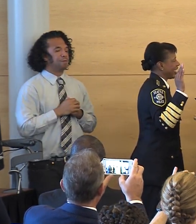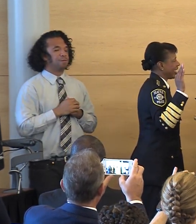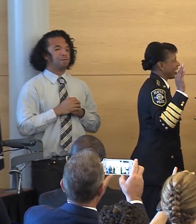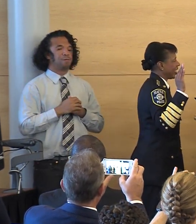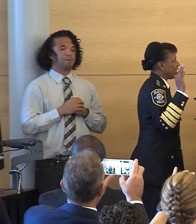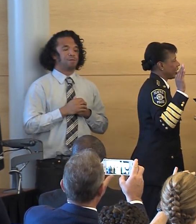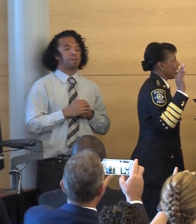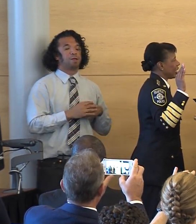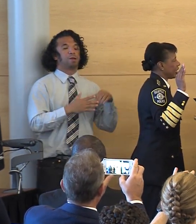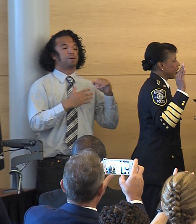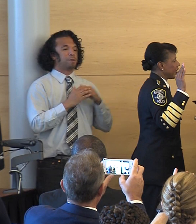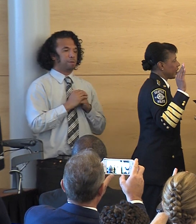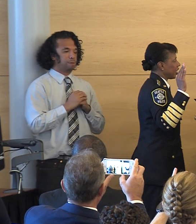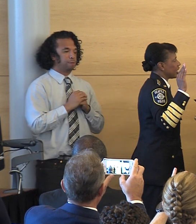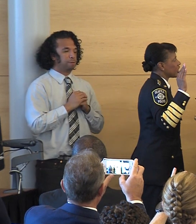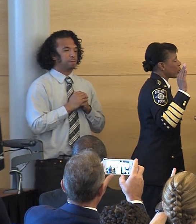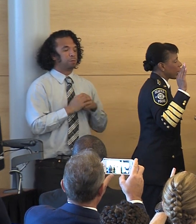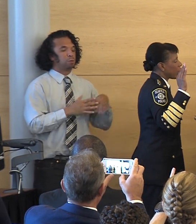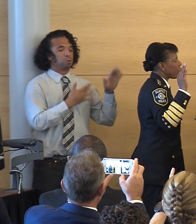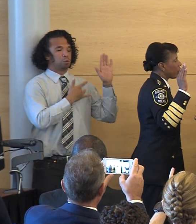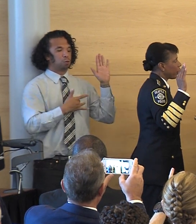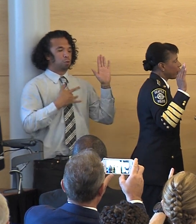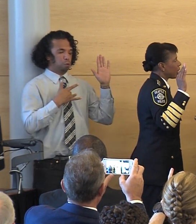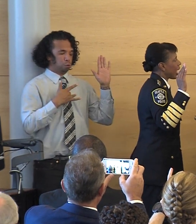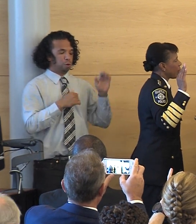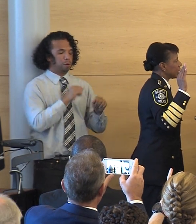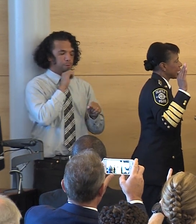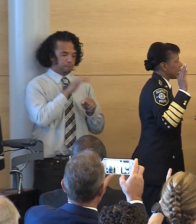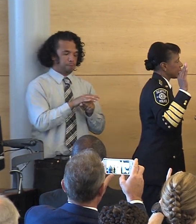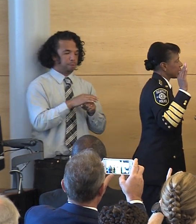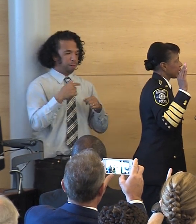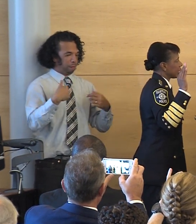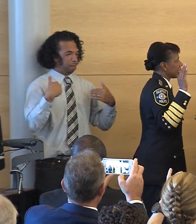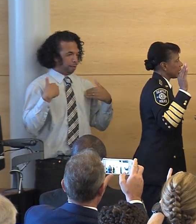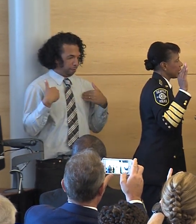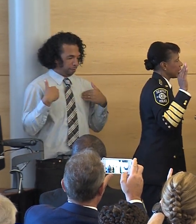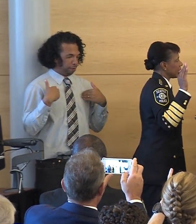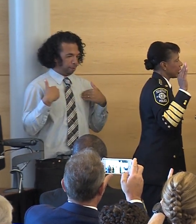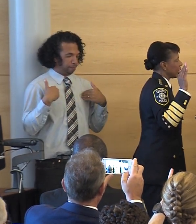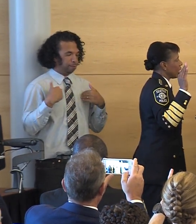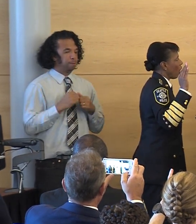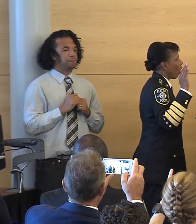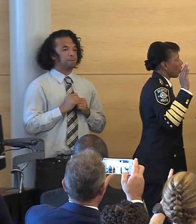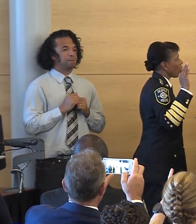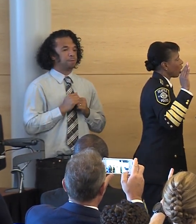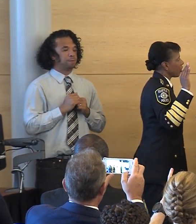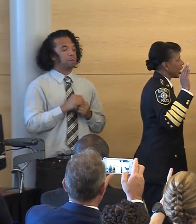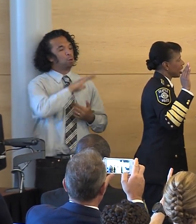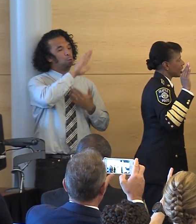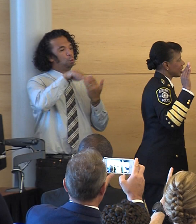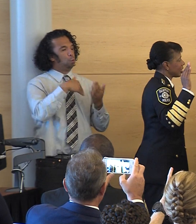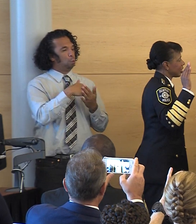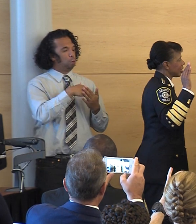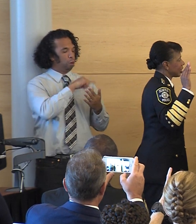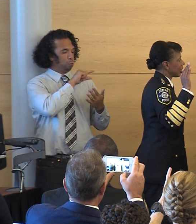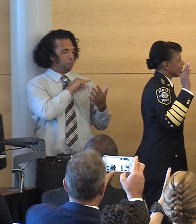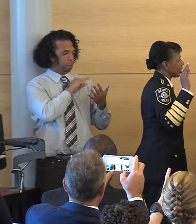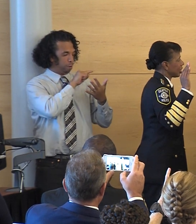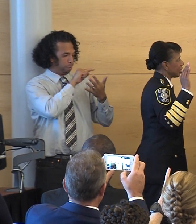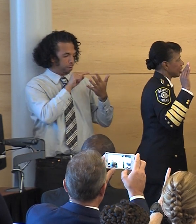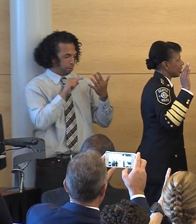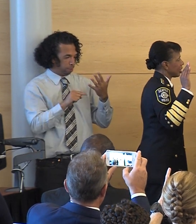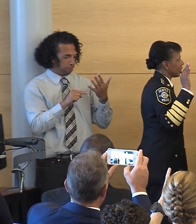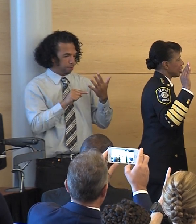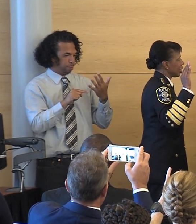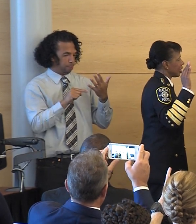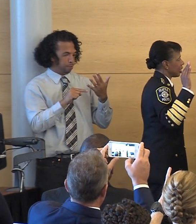Swear or affirm that I possess. Swear or affirm that I possess. All the qualifications. All the qualifications. Prescribed in the